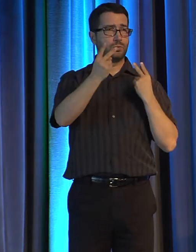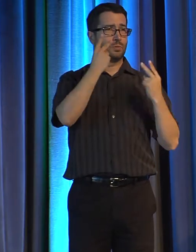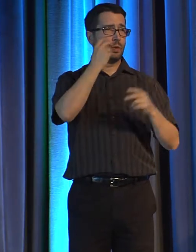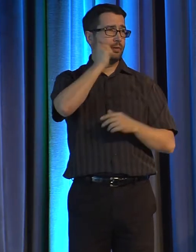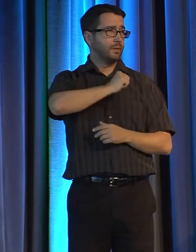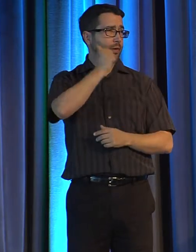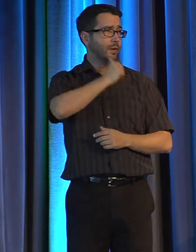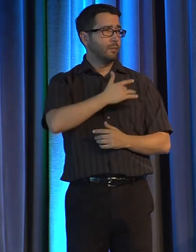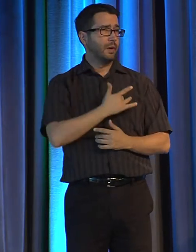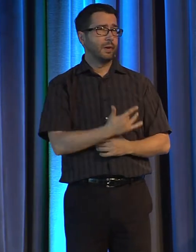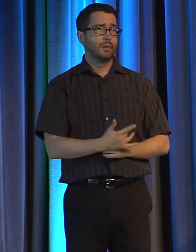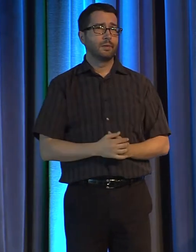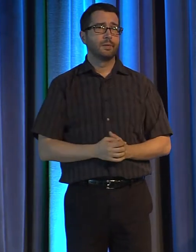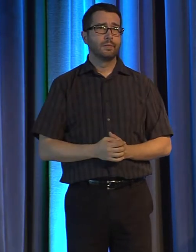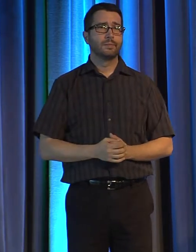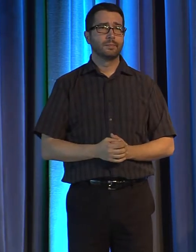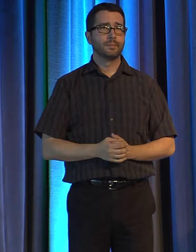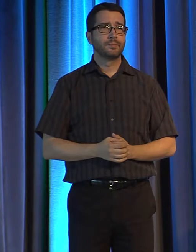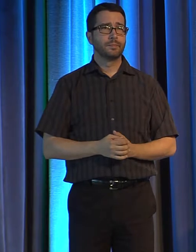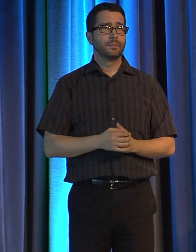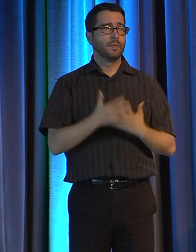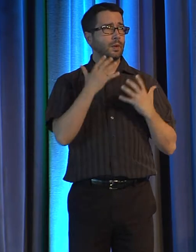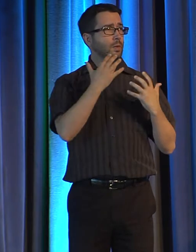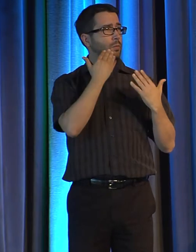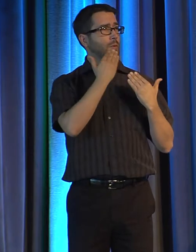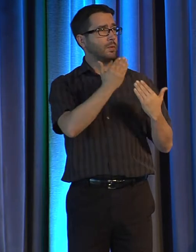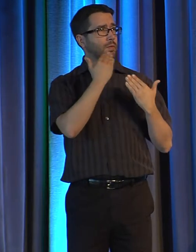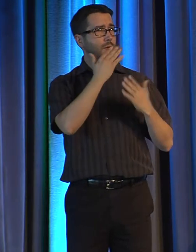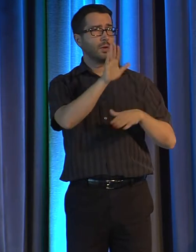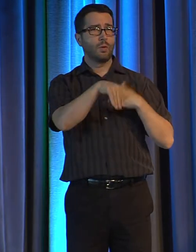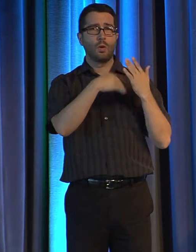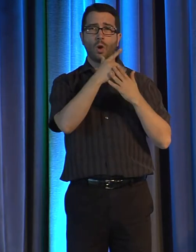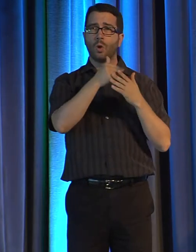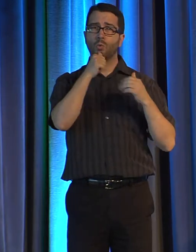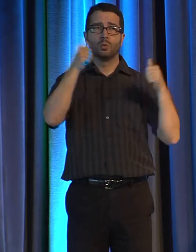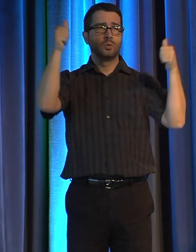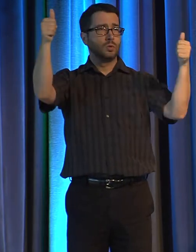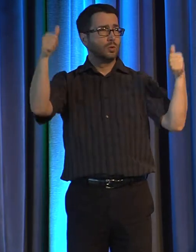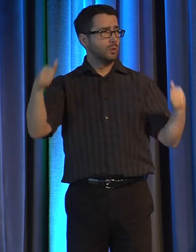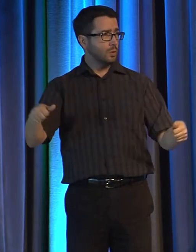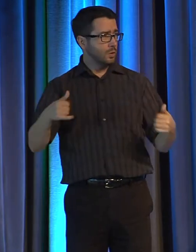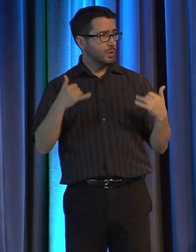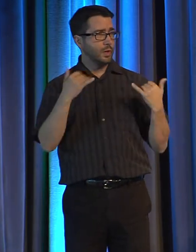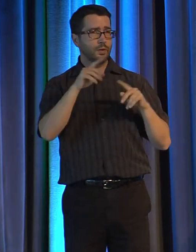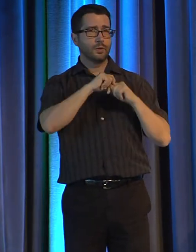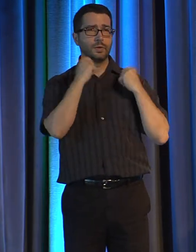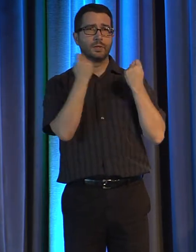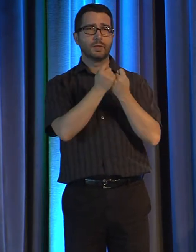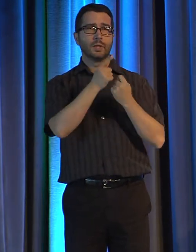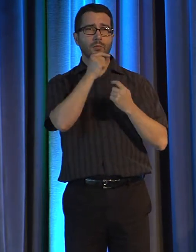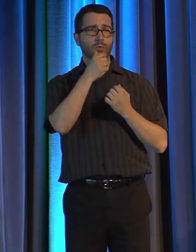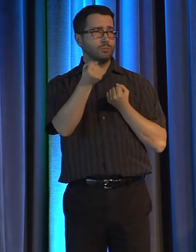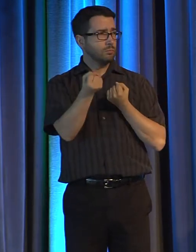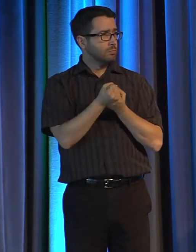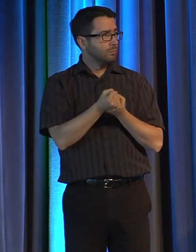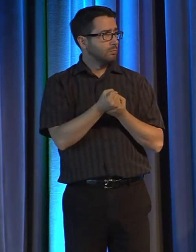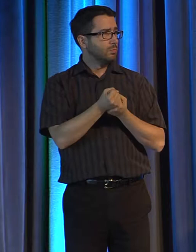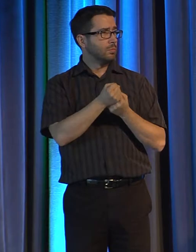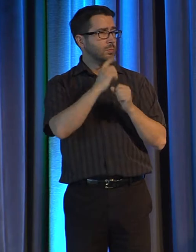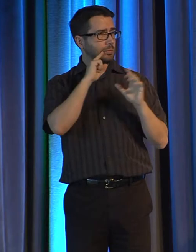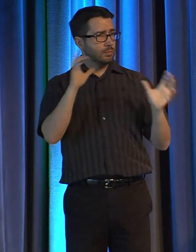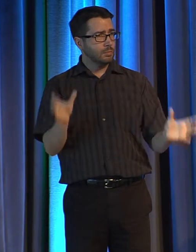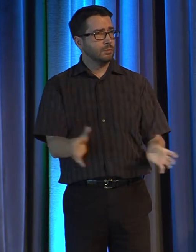day. I want to thank all of our poster presenters here today and their teams for their focused efforts to